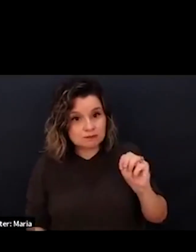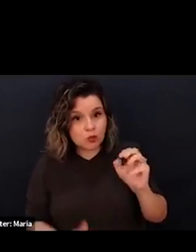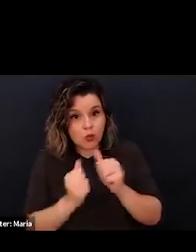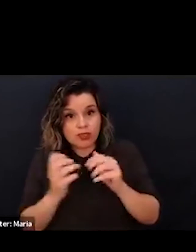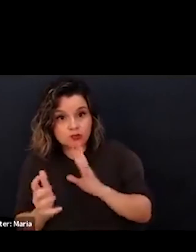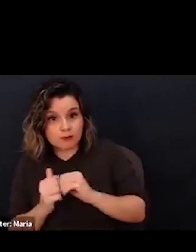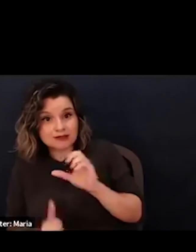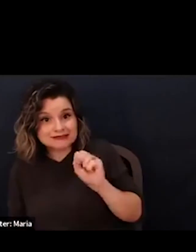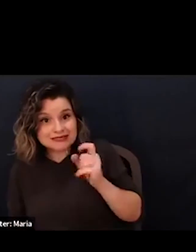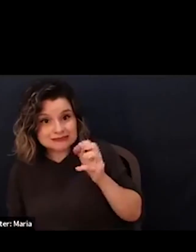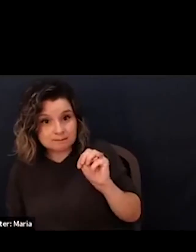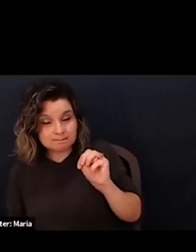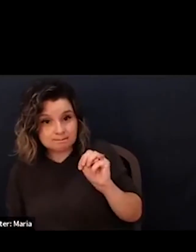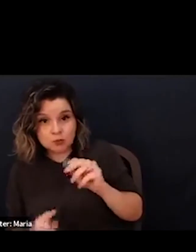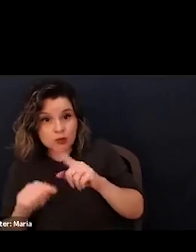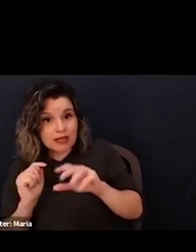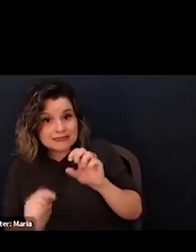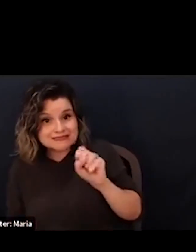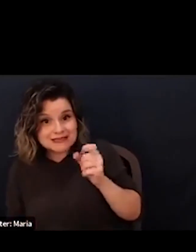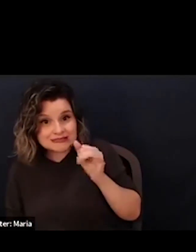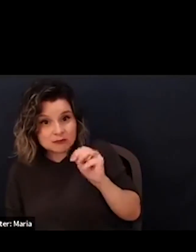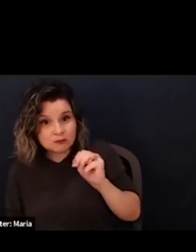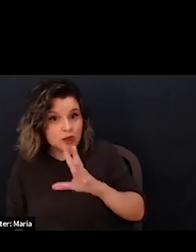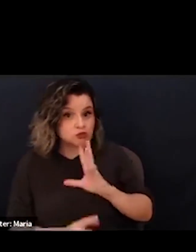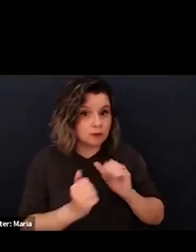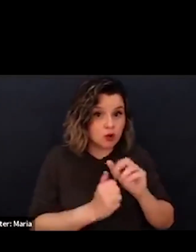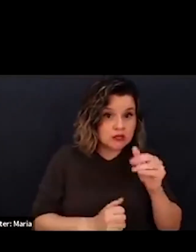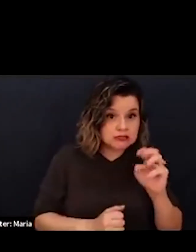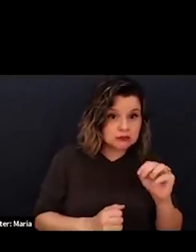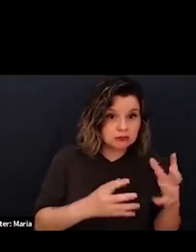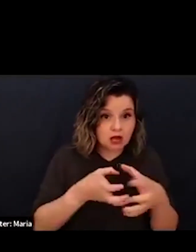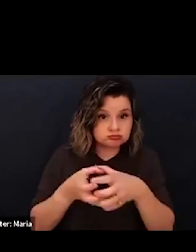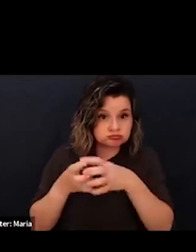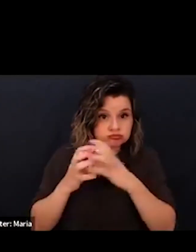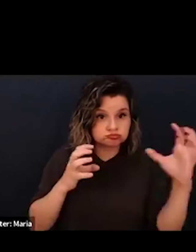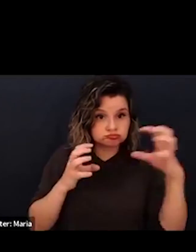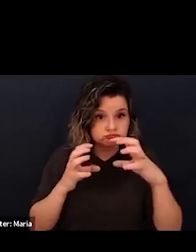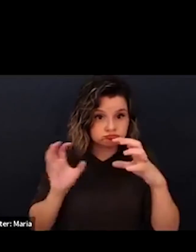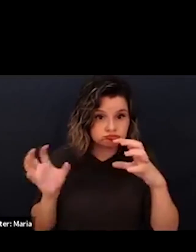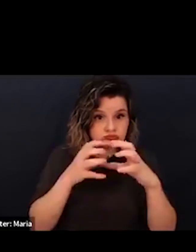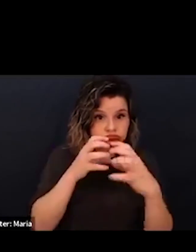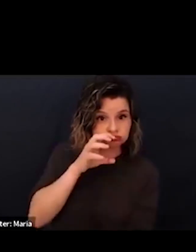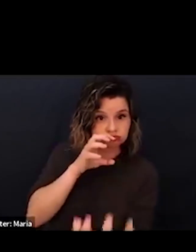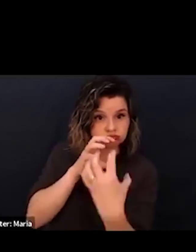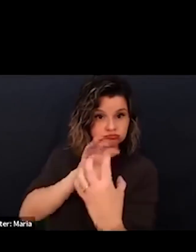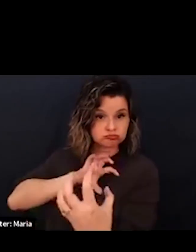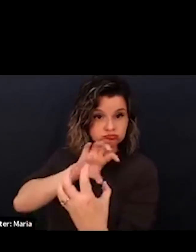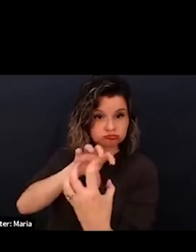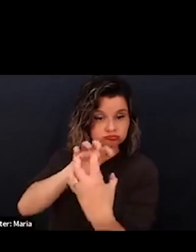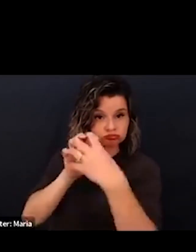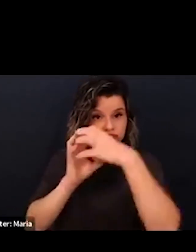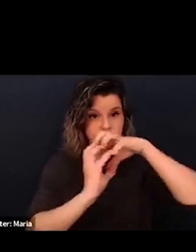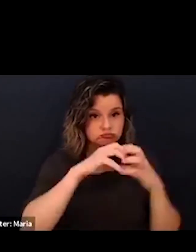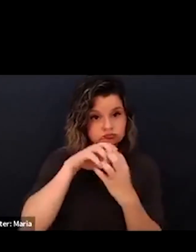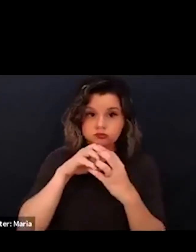sexism. You can't have a thoughtful conversation about sexism without talking about racism, and then intersecting other kinds of identities and oppressive structures.